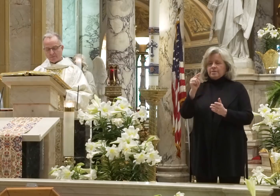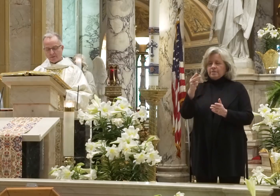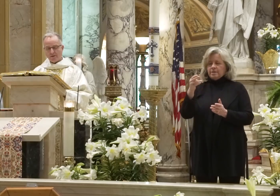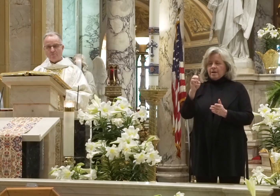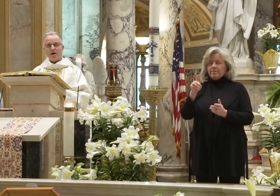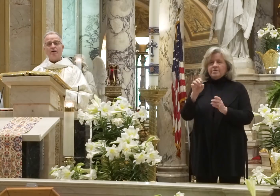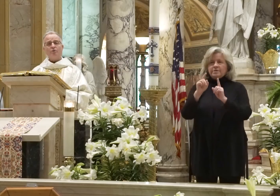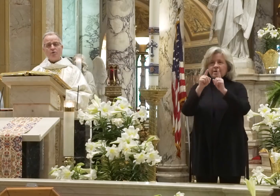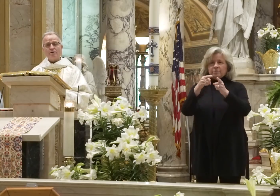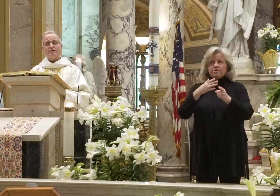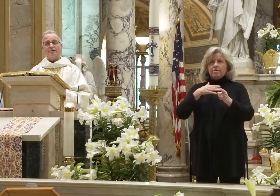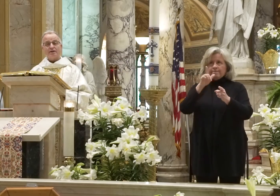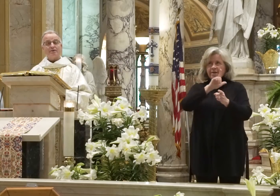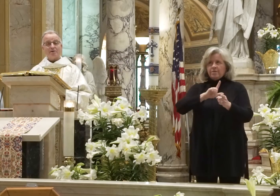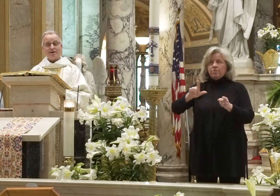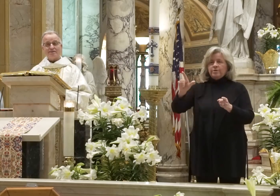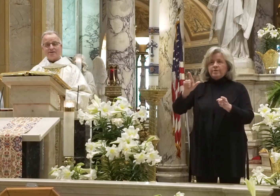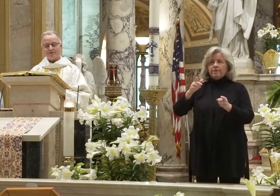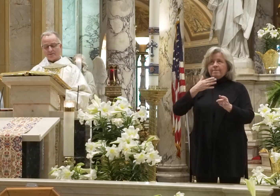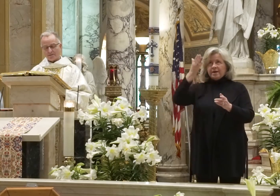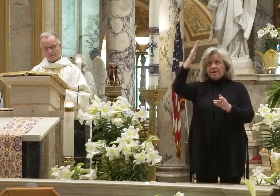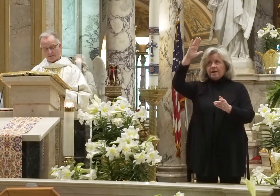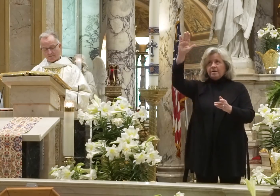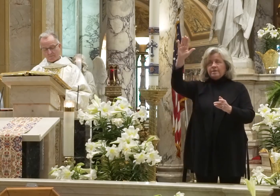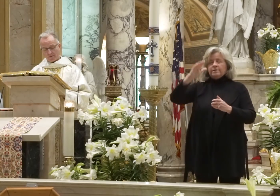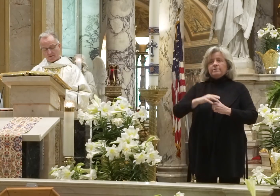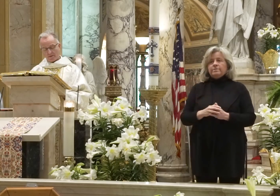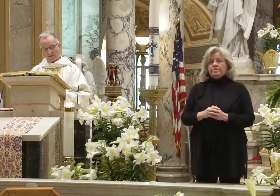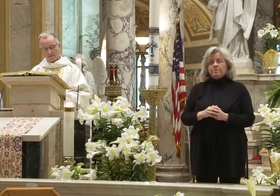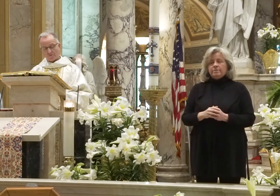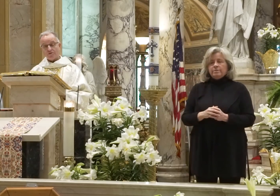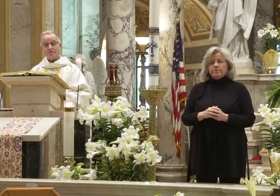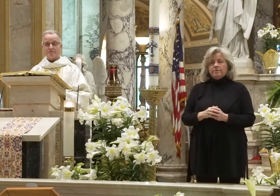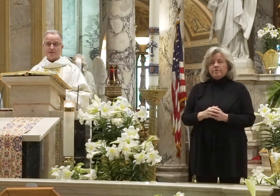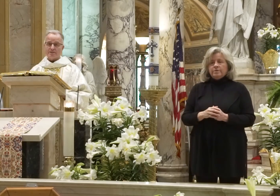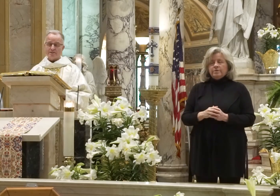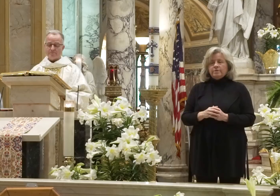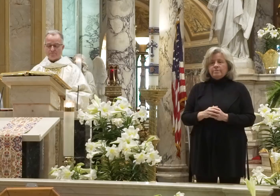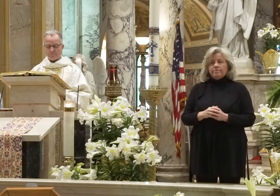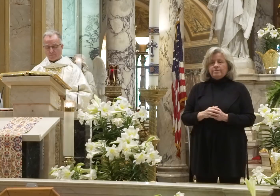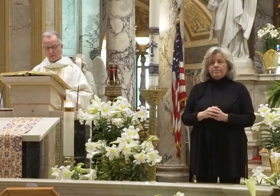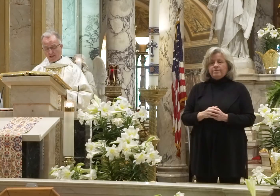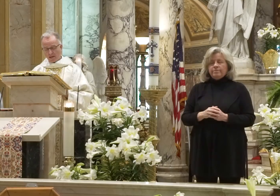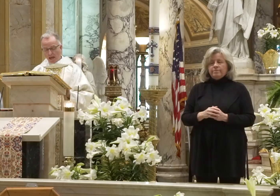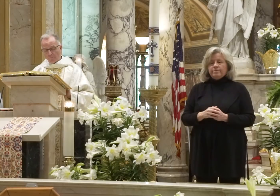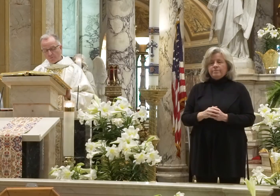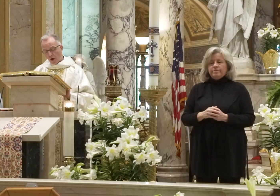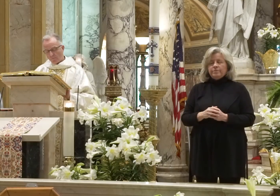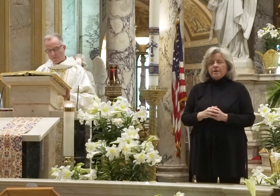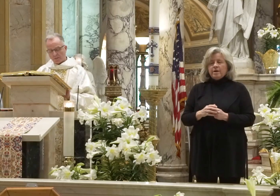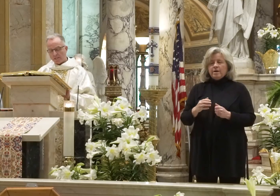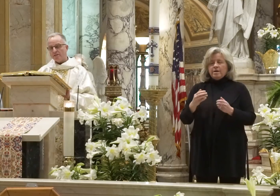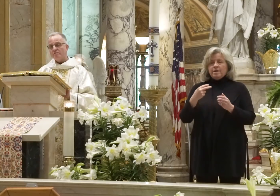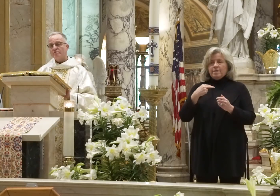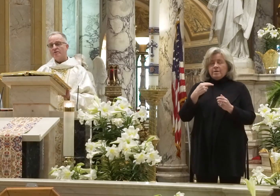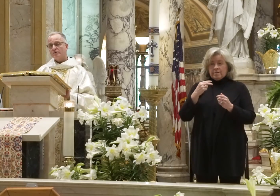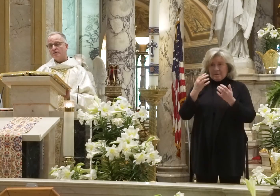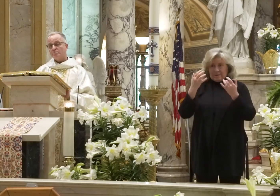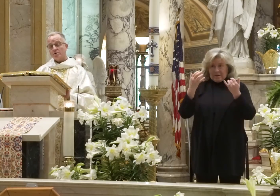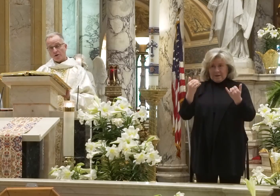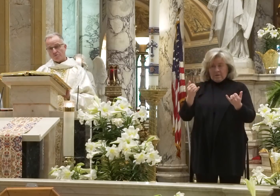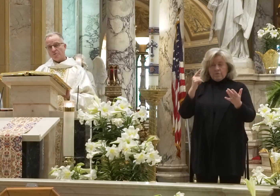him, "My Lord and my God." Jesus said to him, "Have you come to